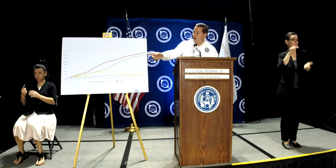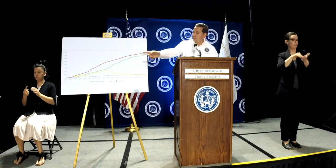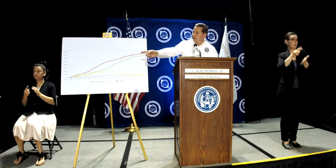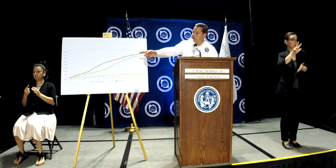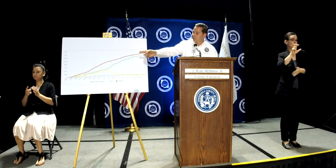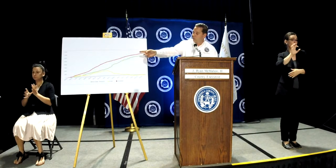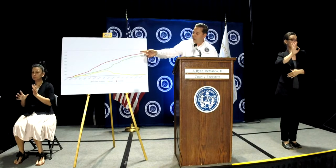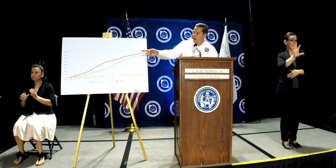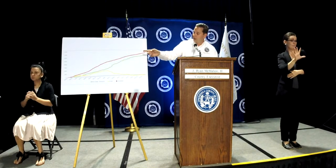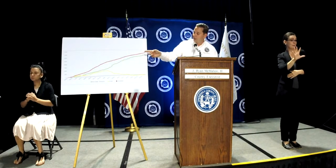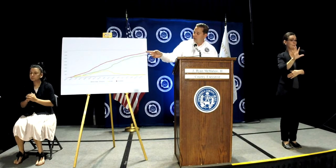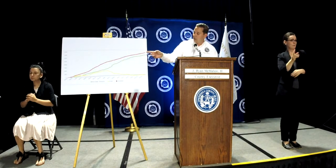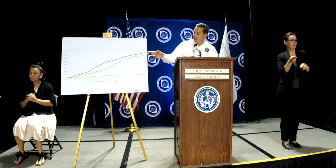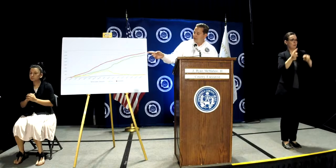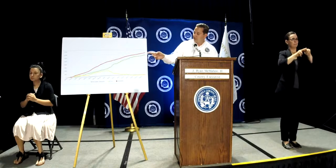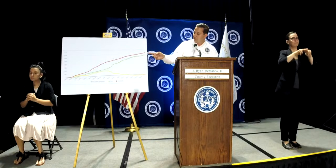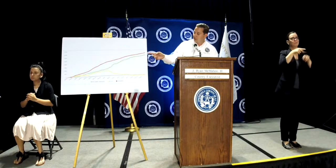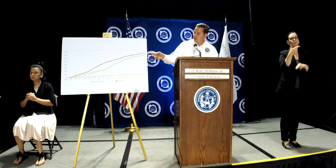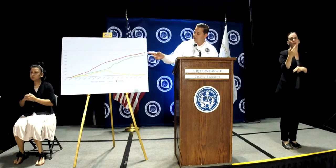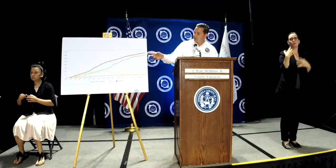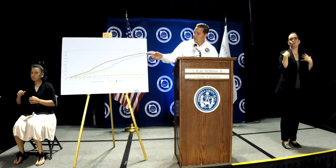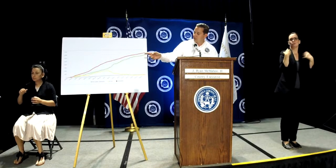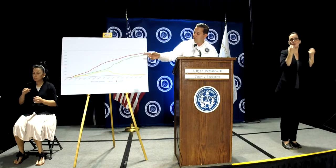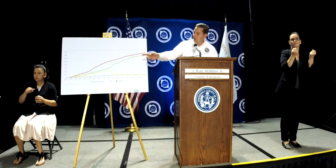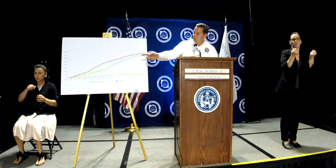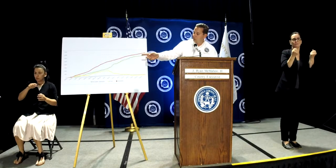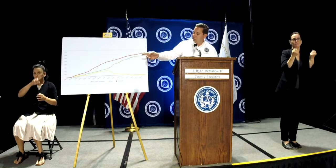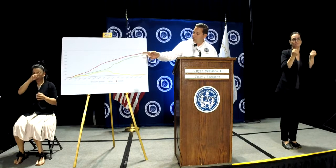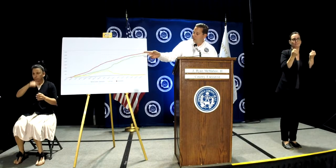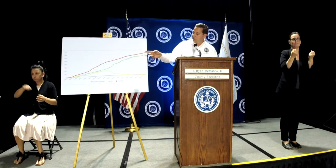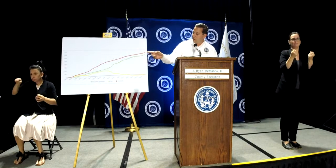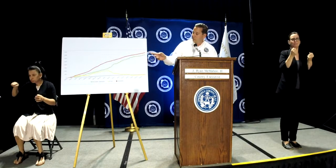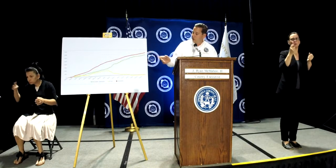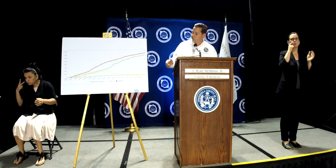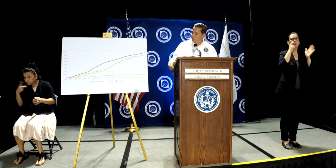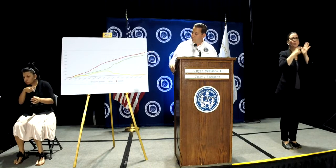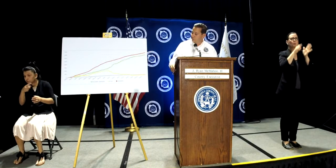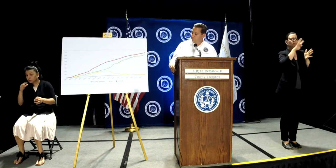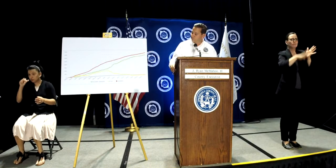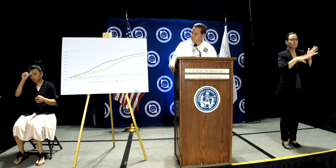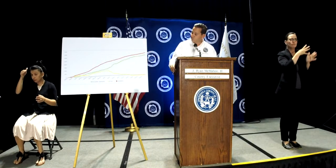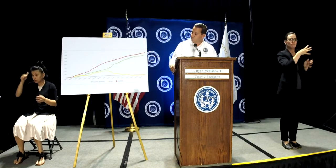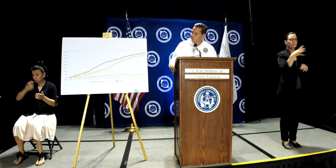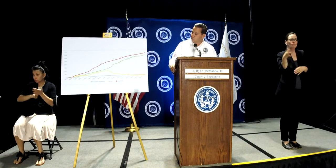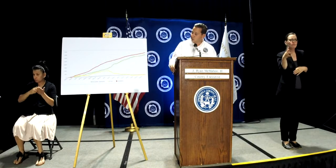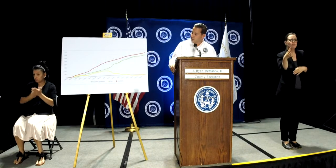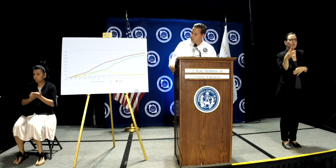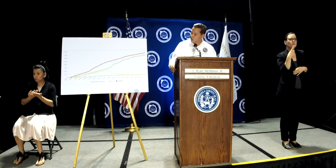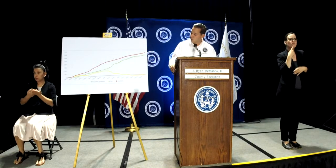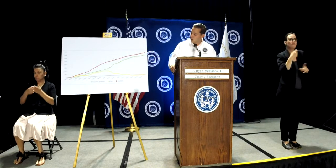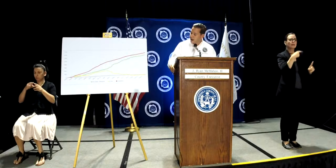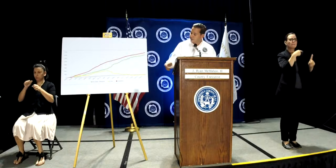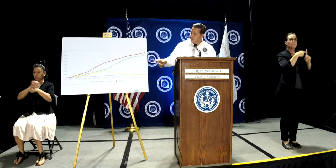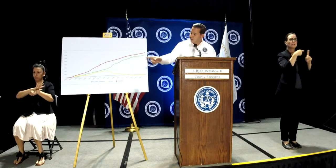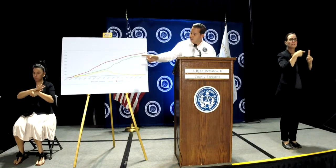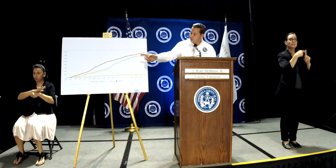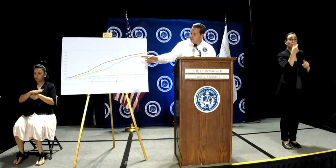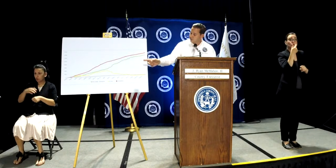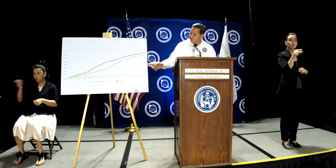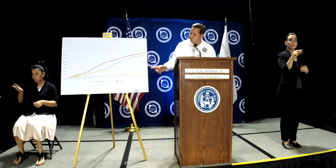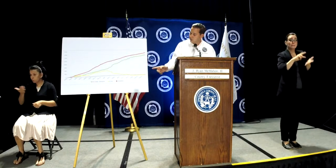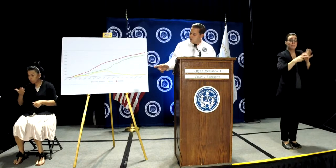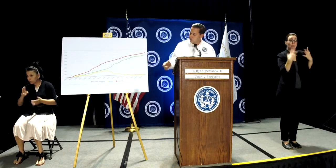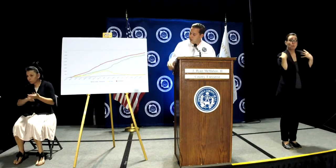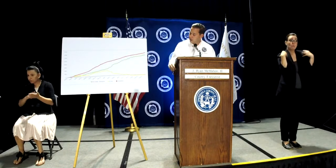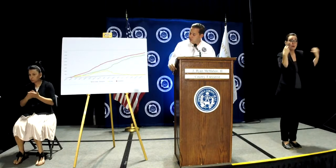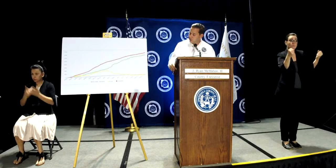interesting graph. Again, the red are positive cases. The greens are recoveries. The yellow are active